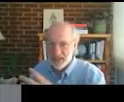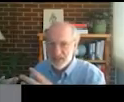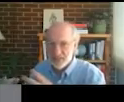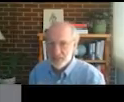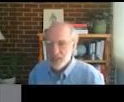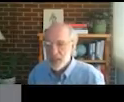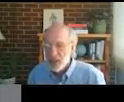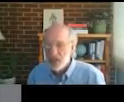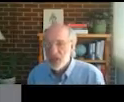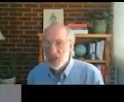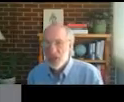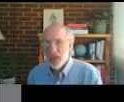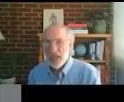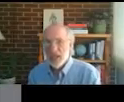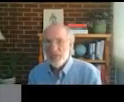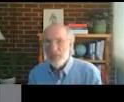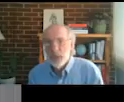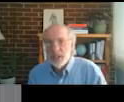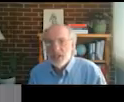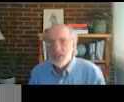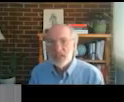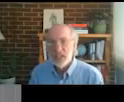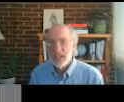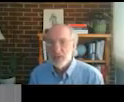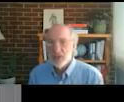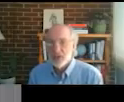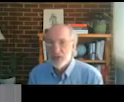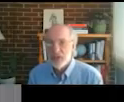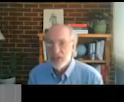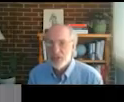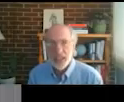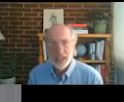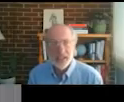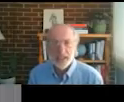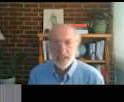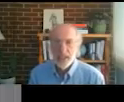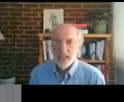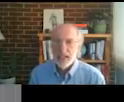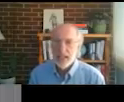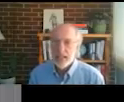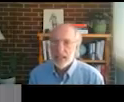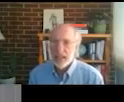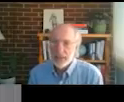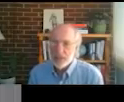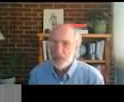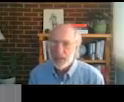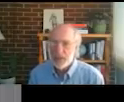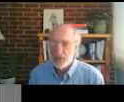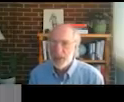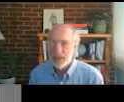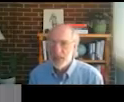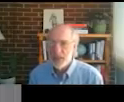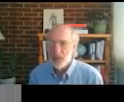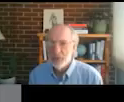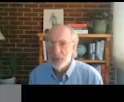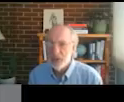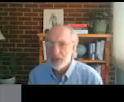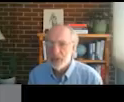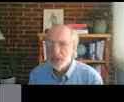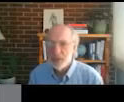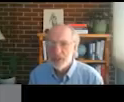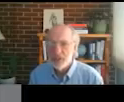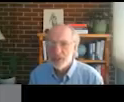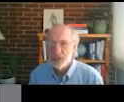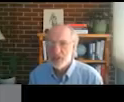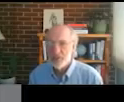says. So we can use sign language to teach manding. And I'm going to spend a little bit of time now reviewing